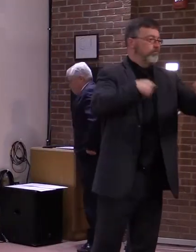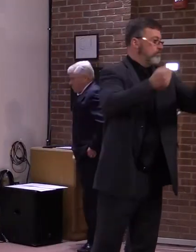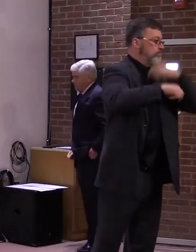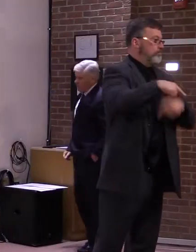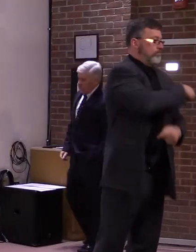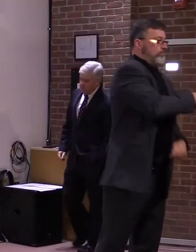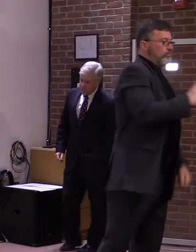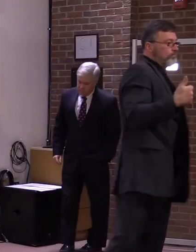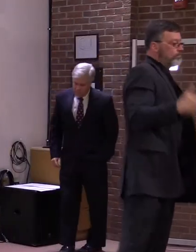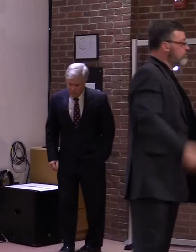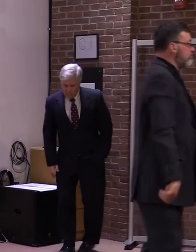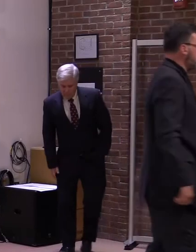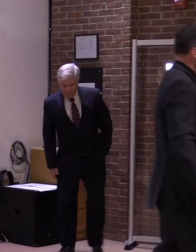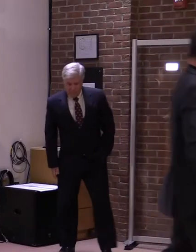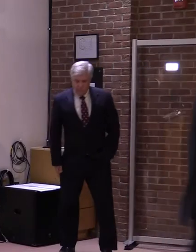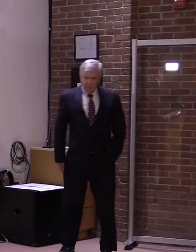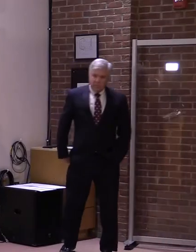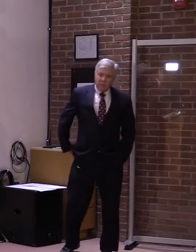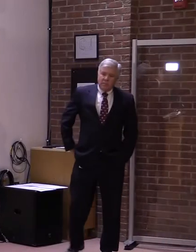Pat, Channel 3.